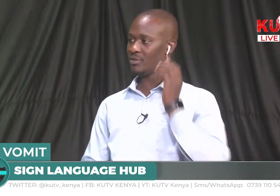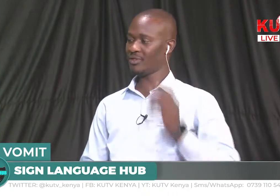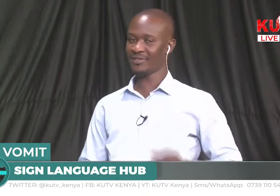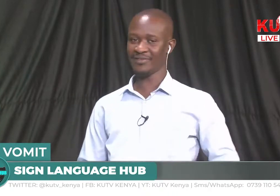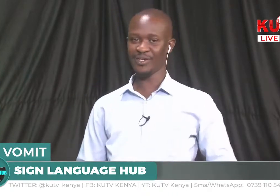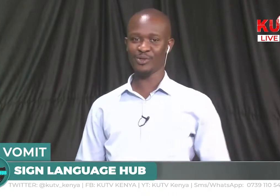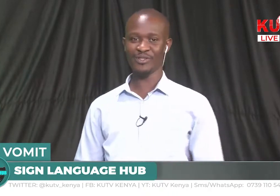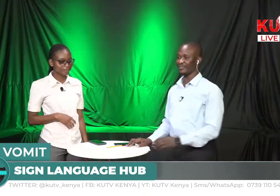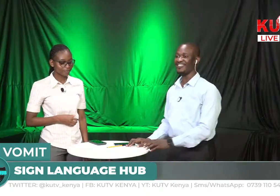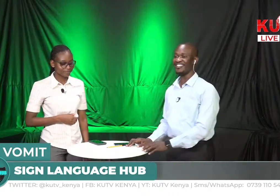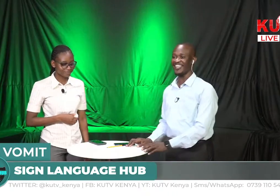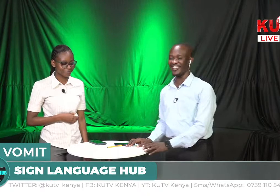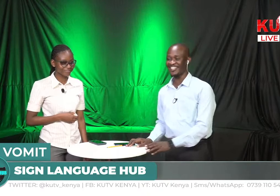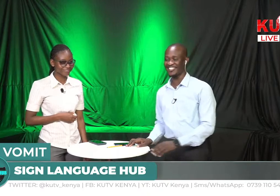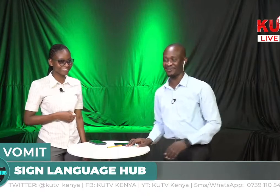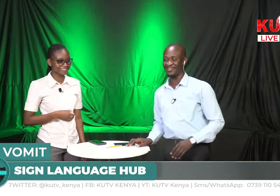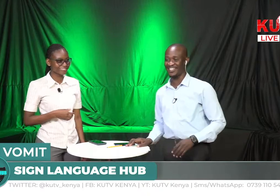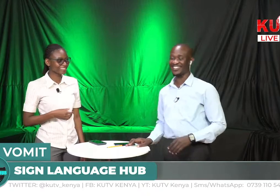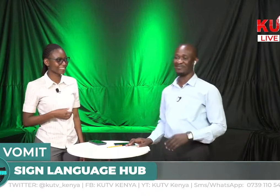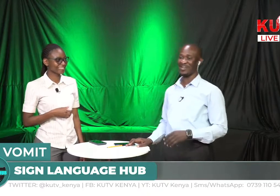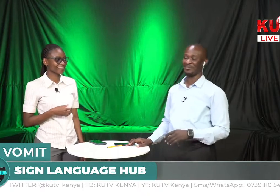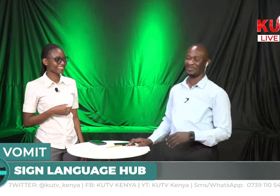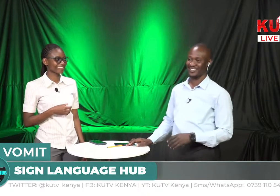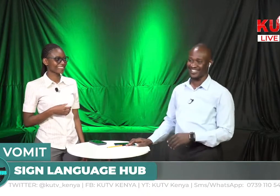Hey, very good. when that time comes.